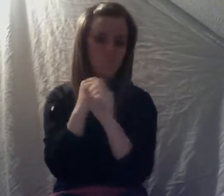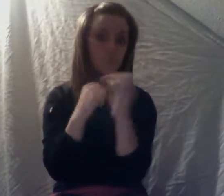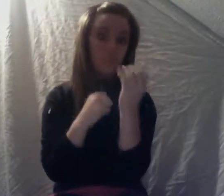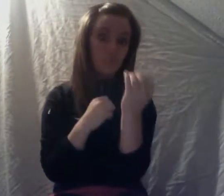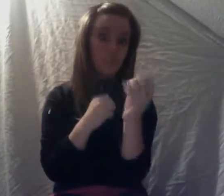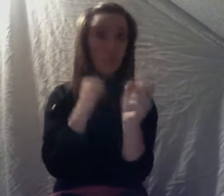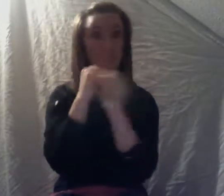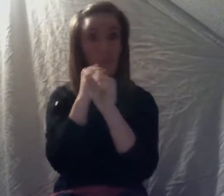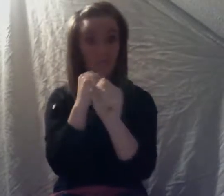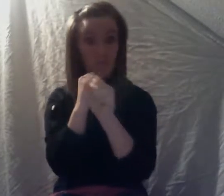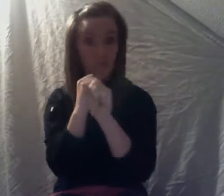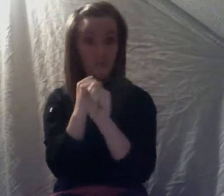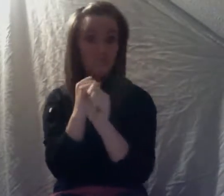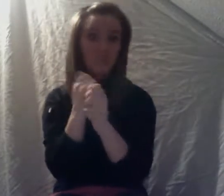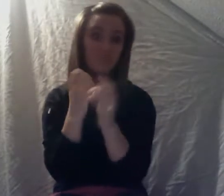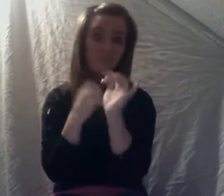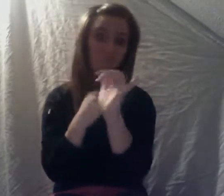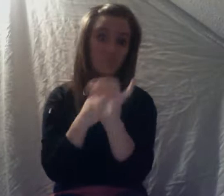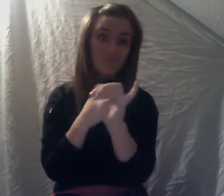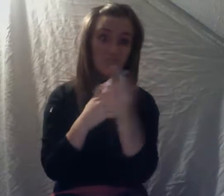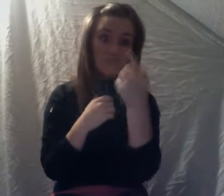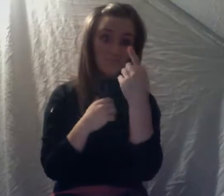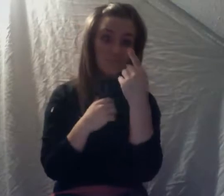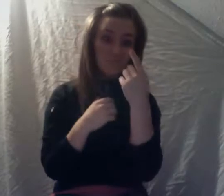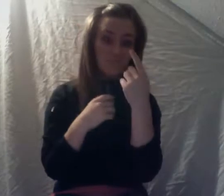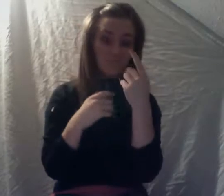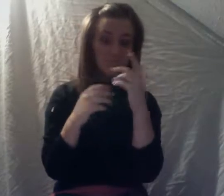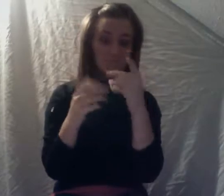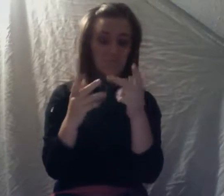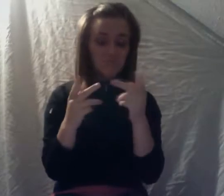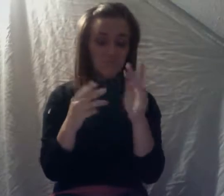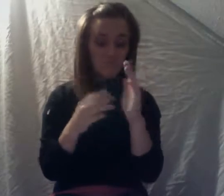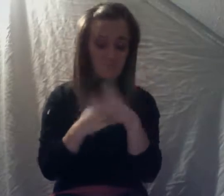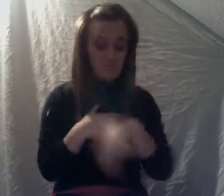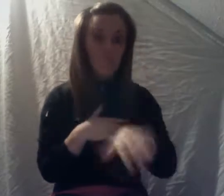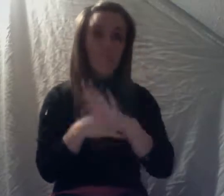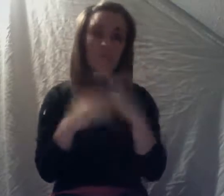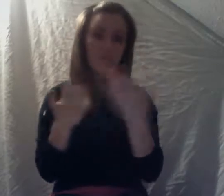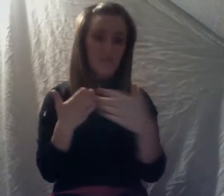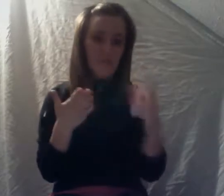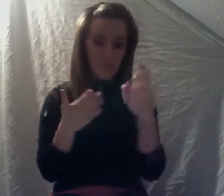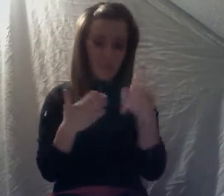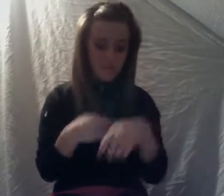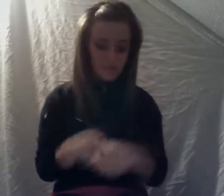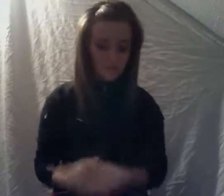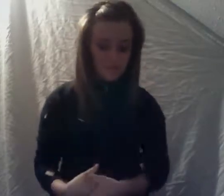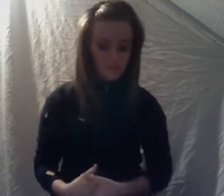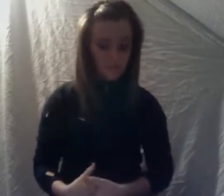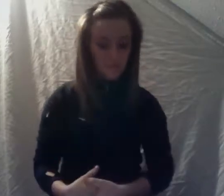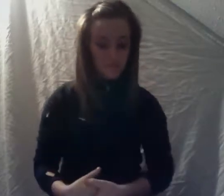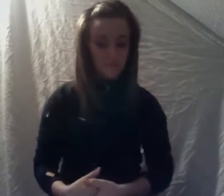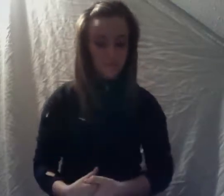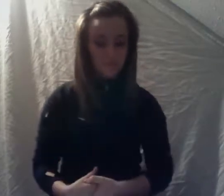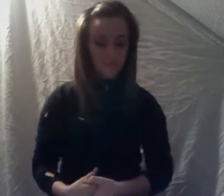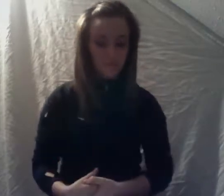Then the spaces for the photographs are made, and these spaces are then, the